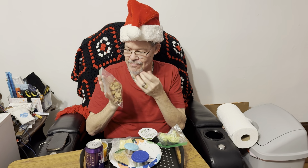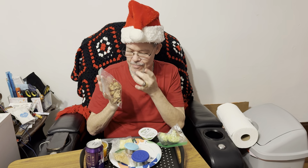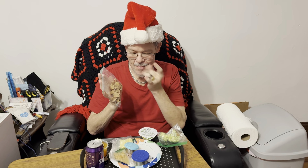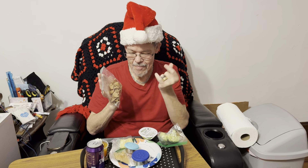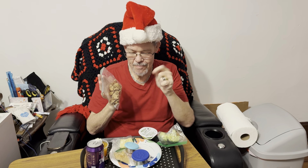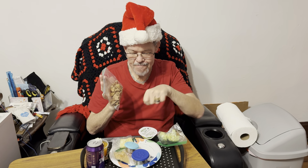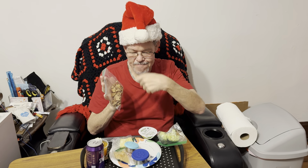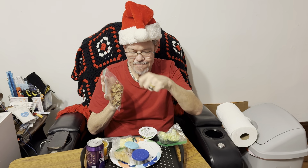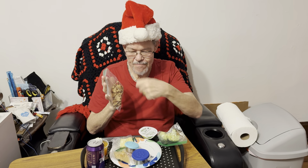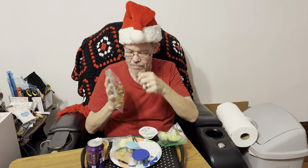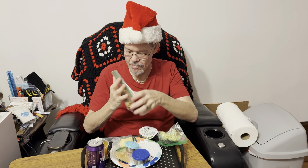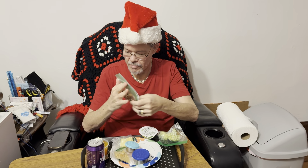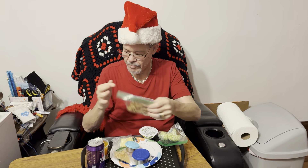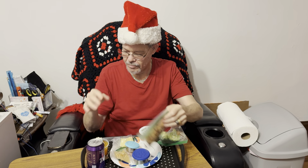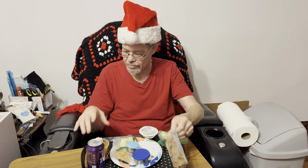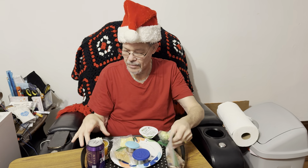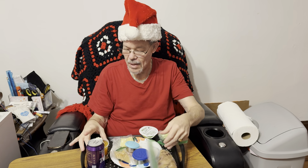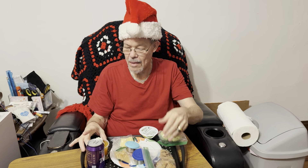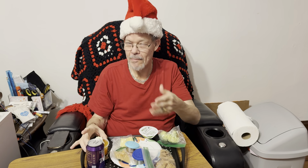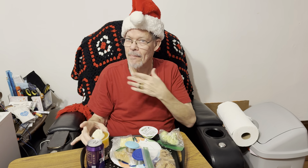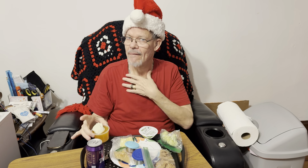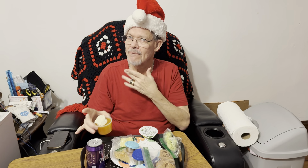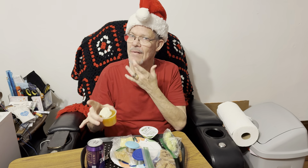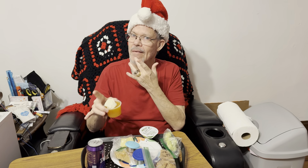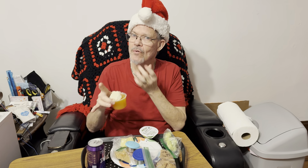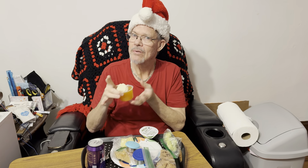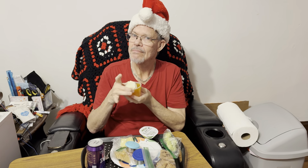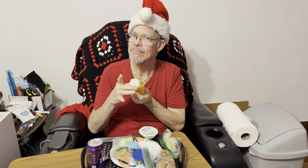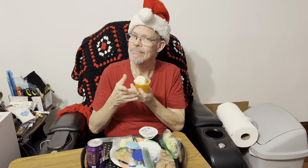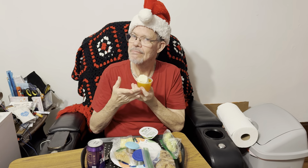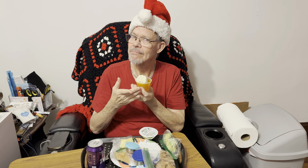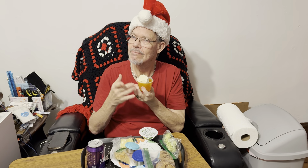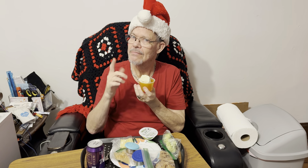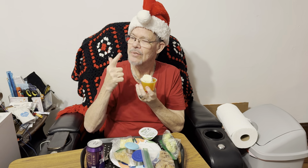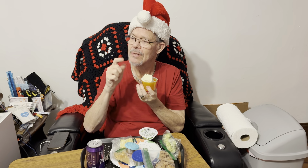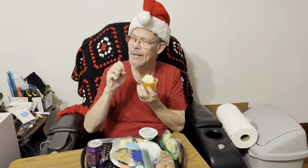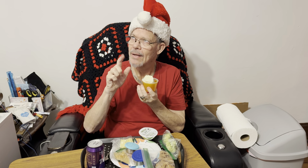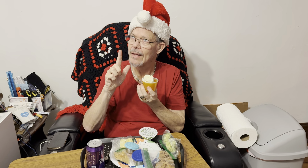Tortilla chips, delicious. Use those to dip. And my favorite,